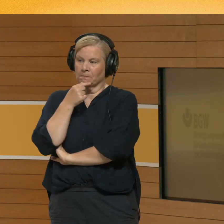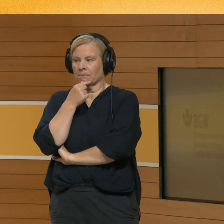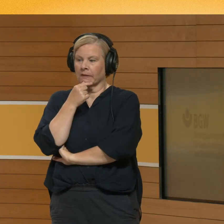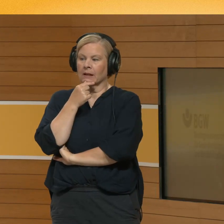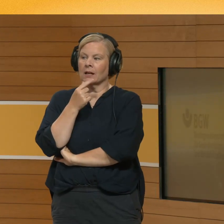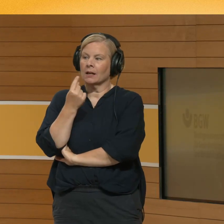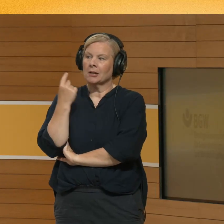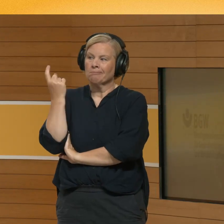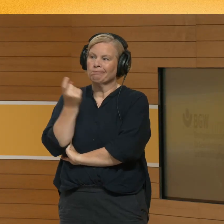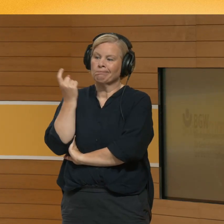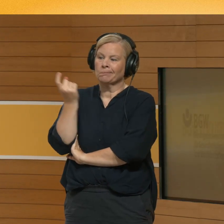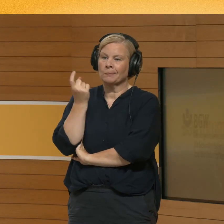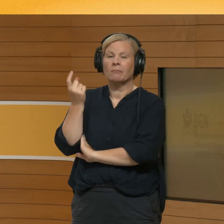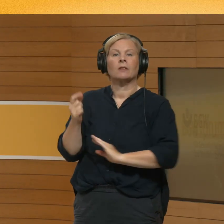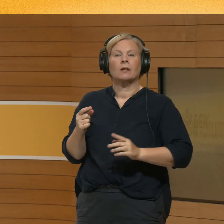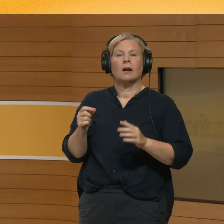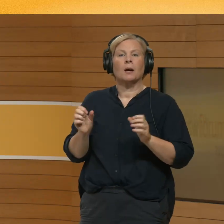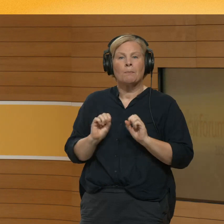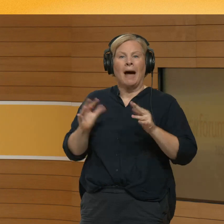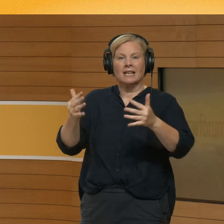from us after COVID?